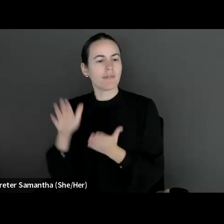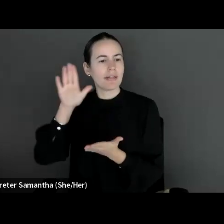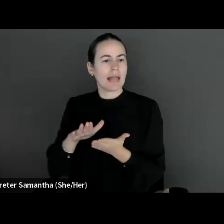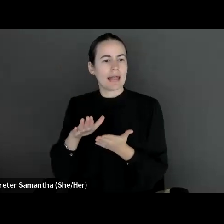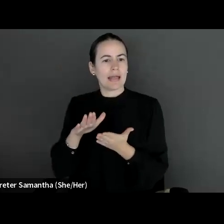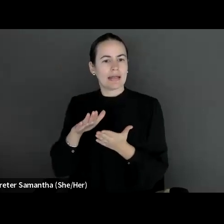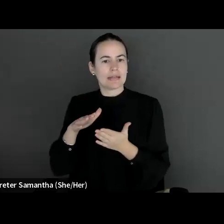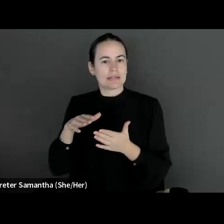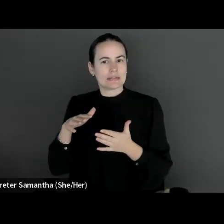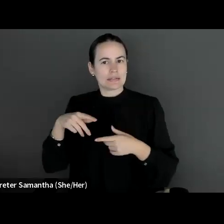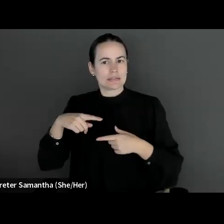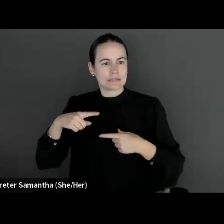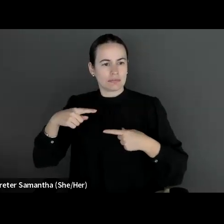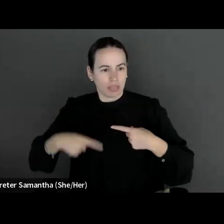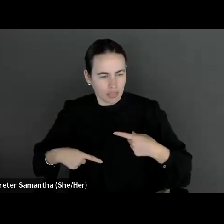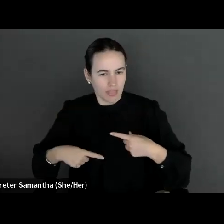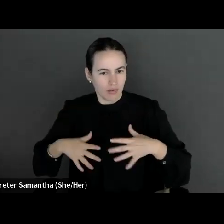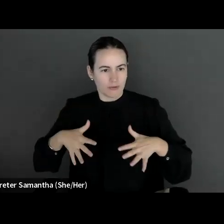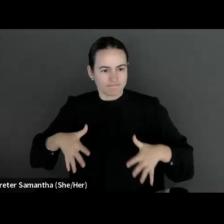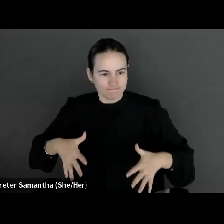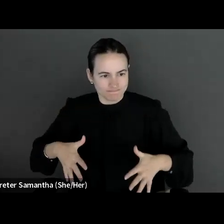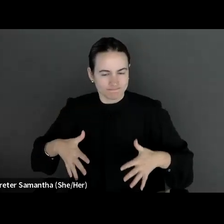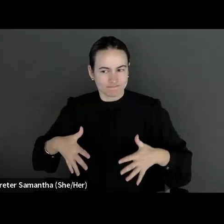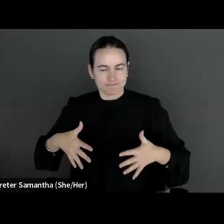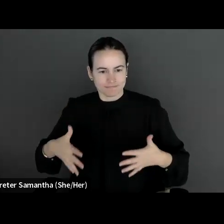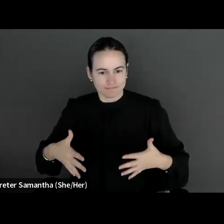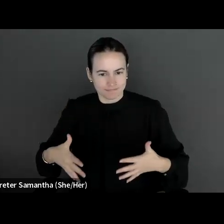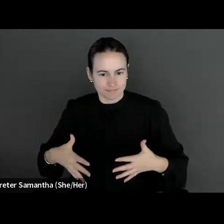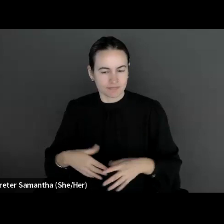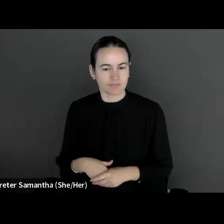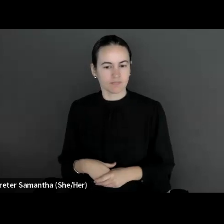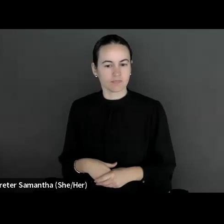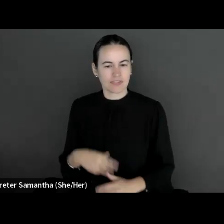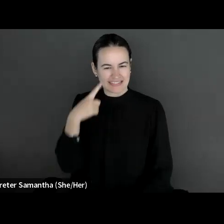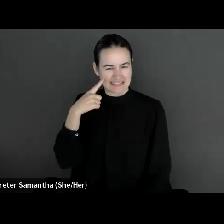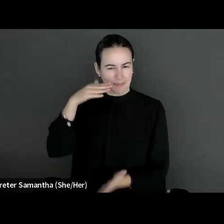you use a hesitation. And so we also looked at this. This is in the middle.